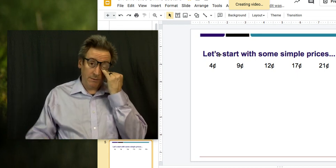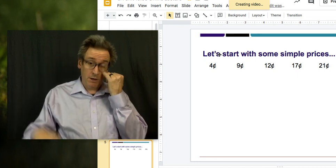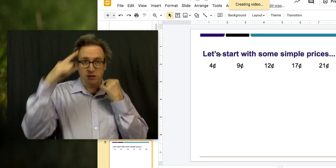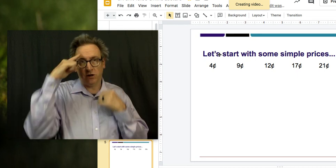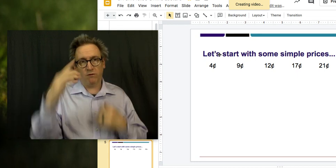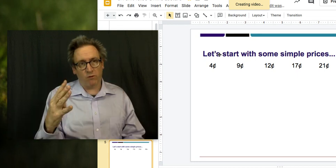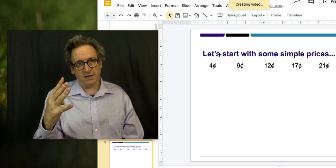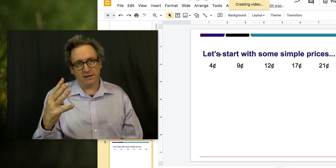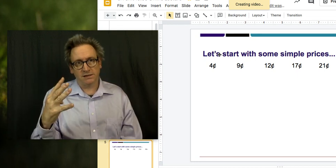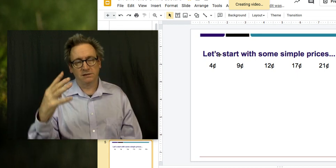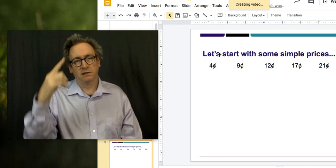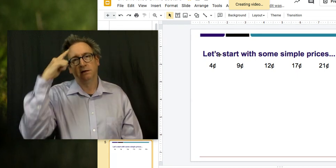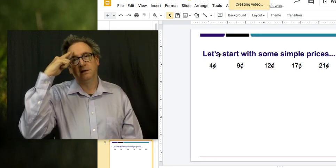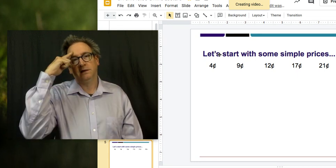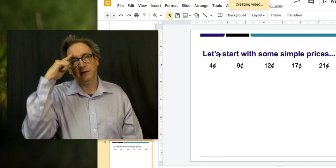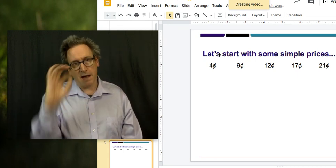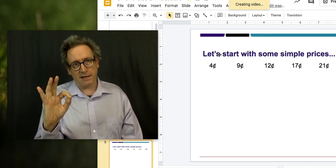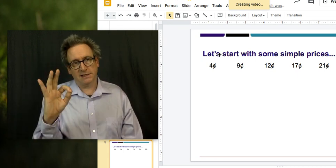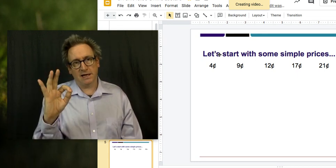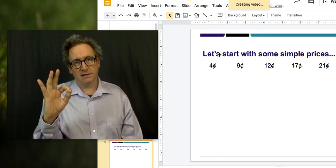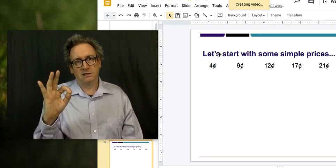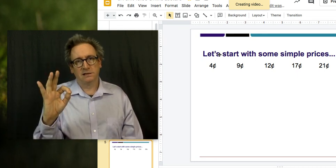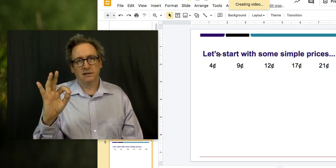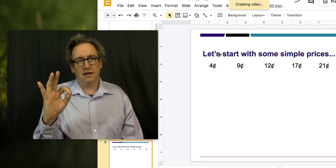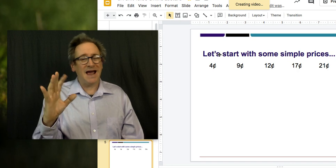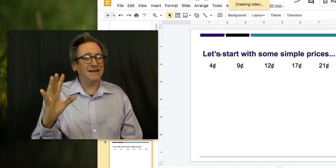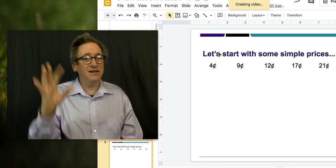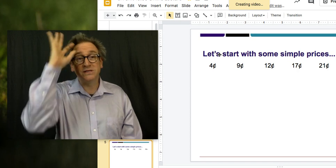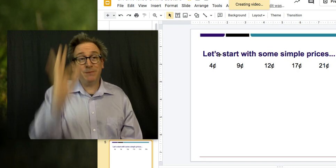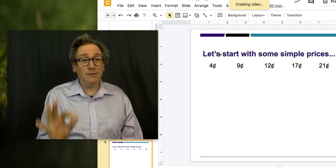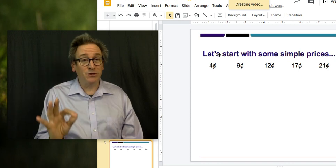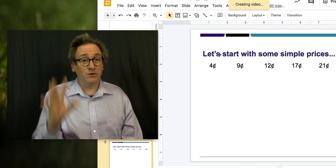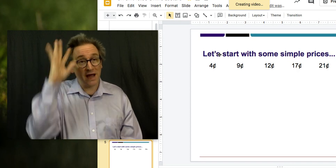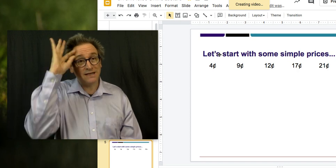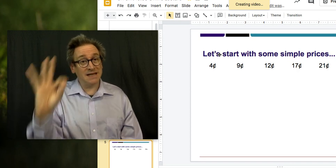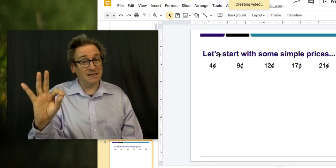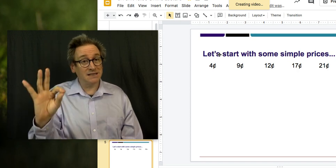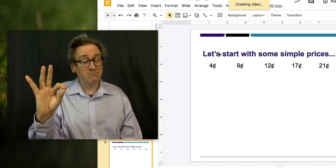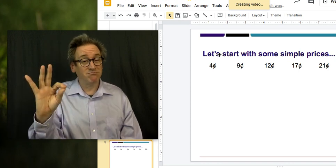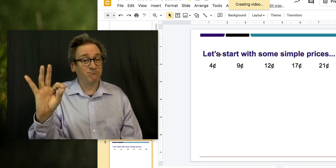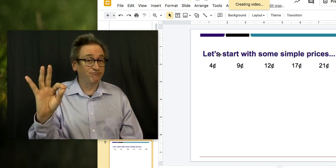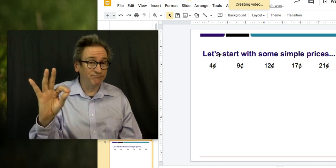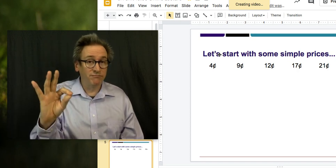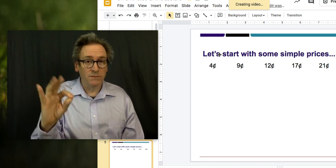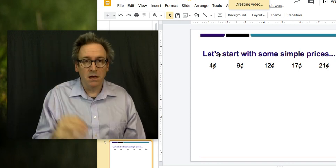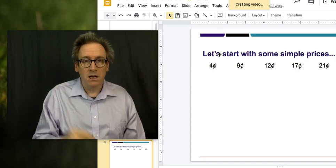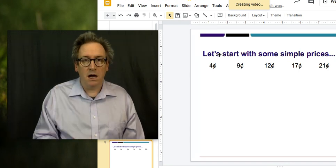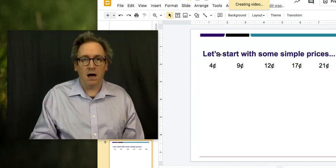easy. So 4 cents, 9 cents, and you'll see people do 9 cents.